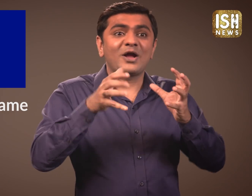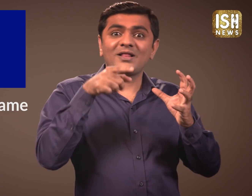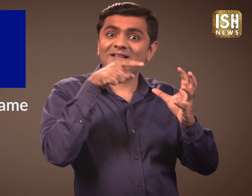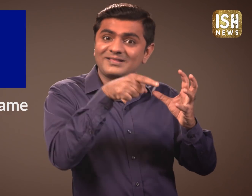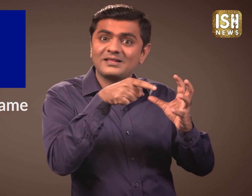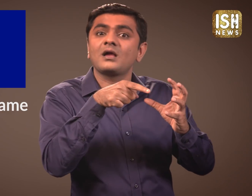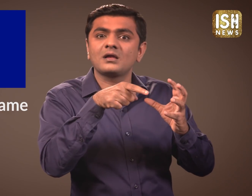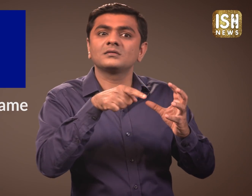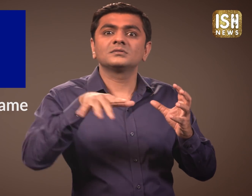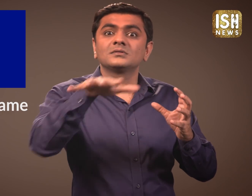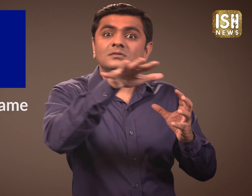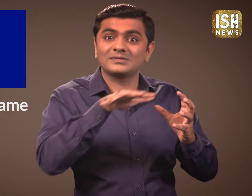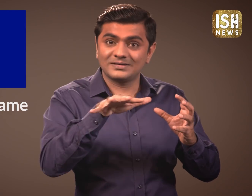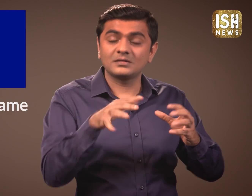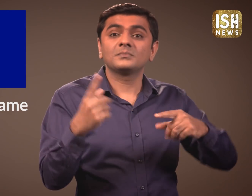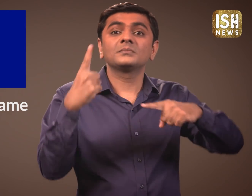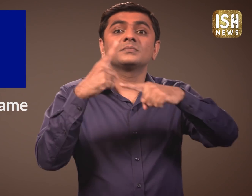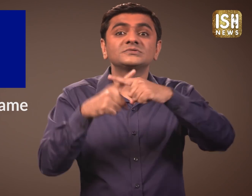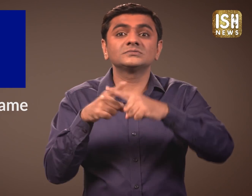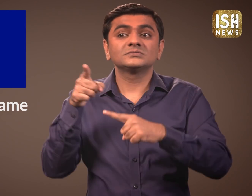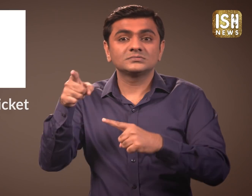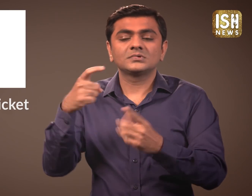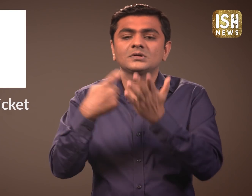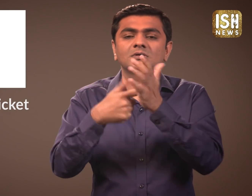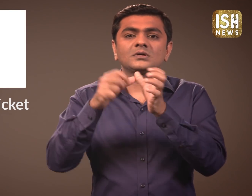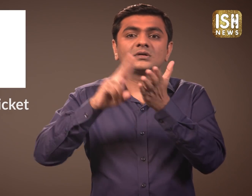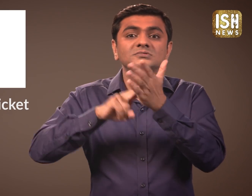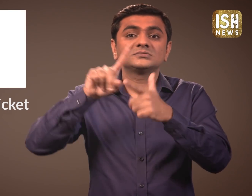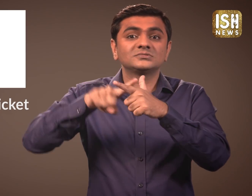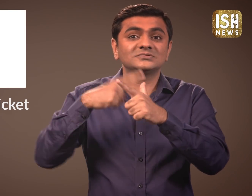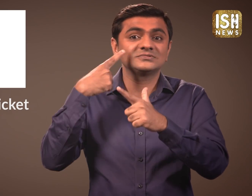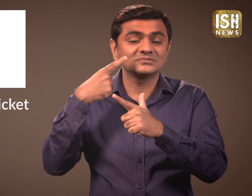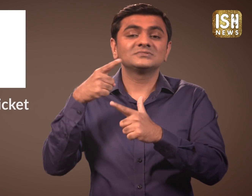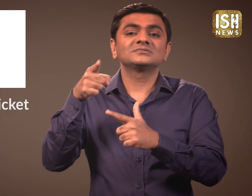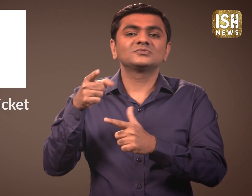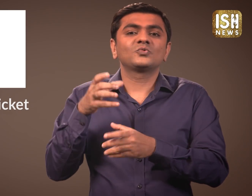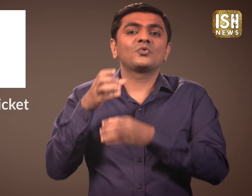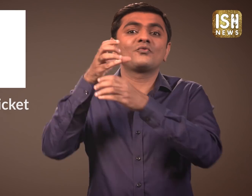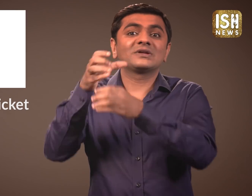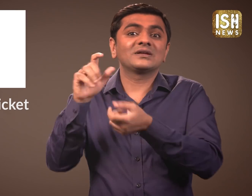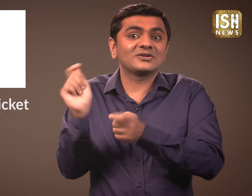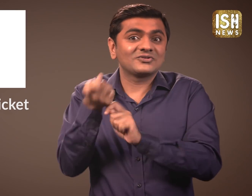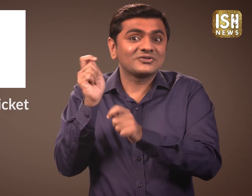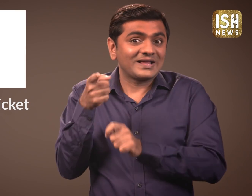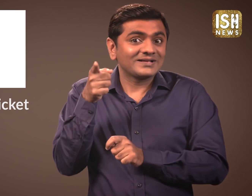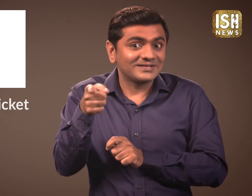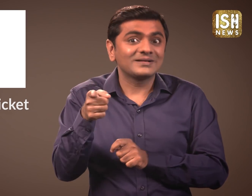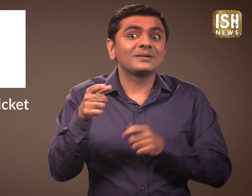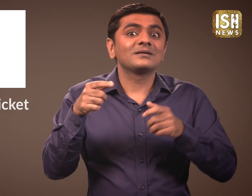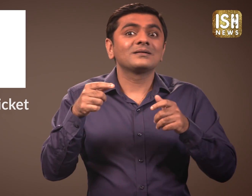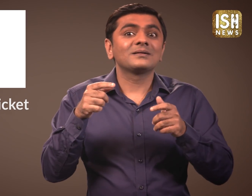ISL football game and the Ranji trophy cricket match was also